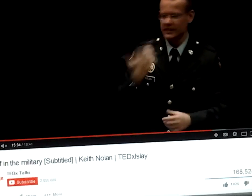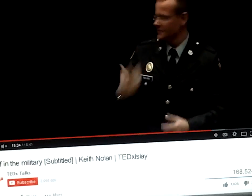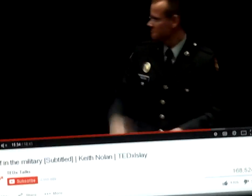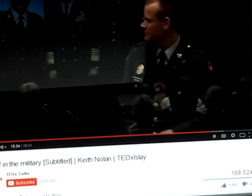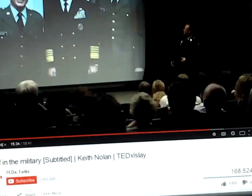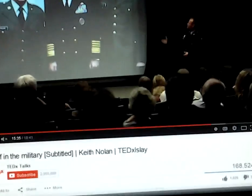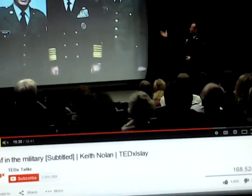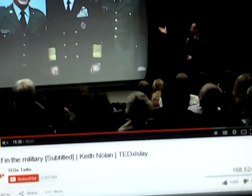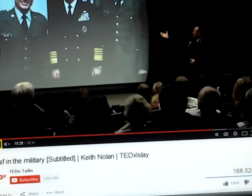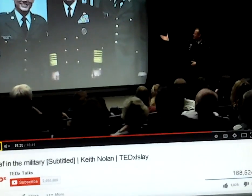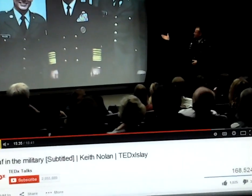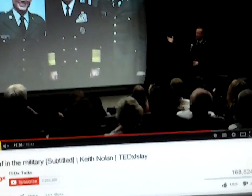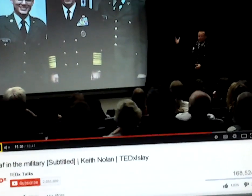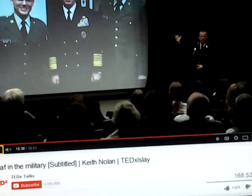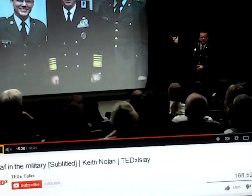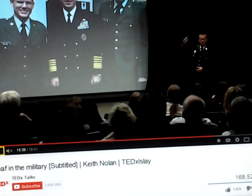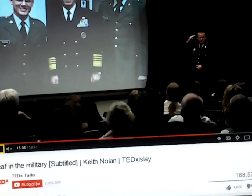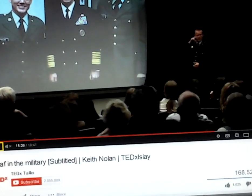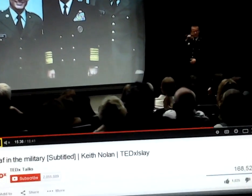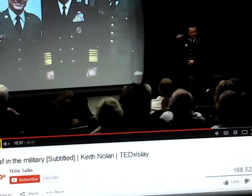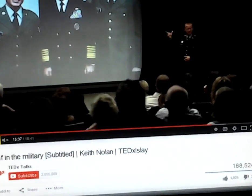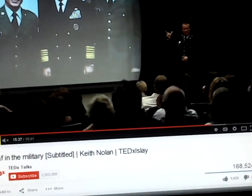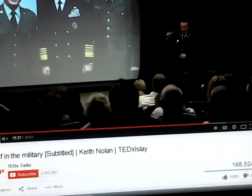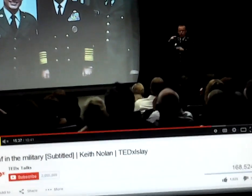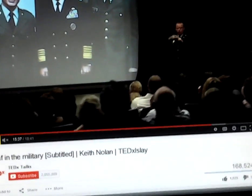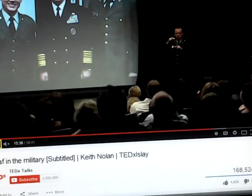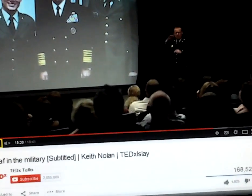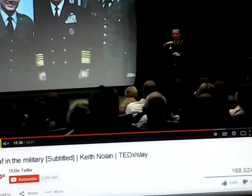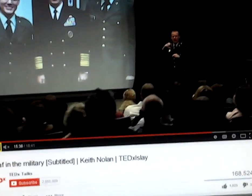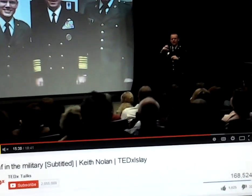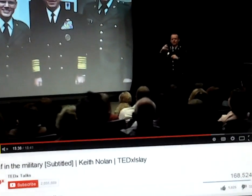And he got a scar on his face.